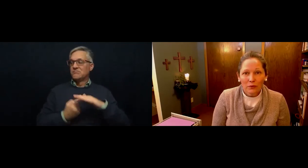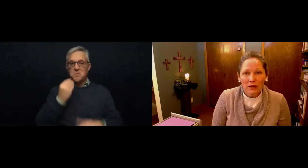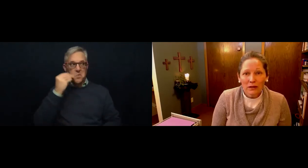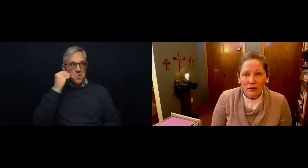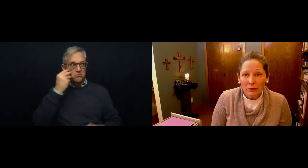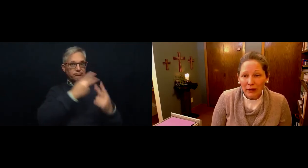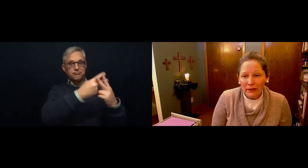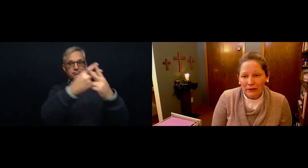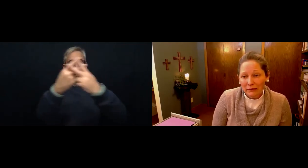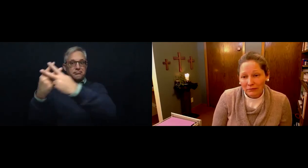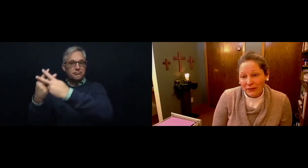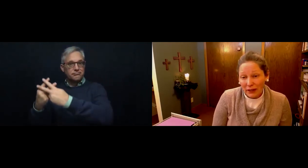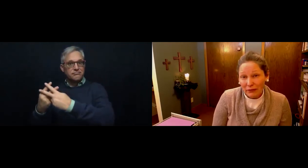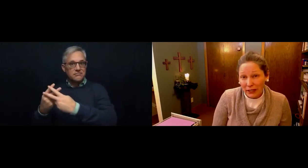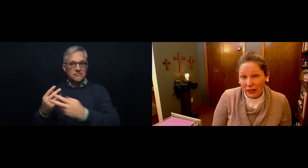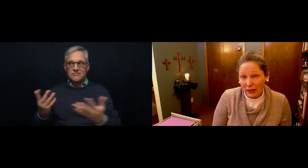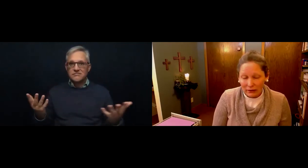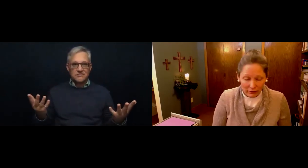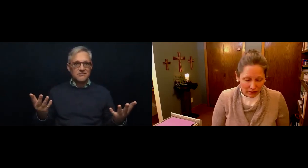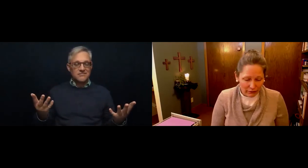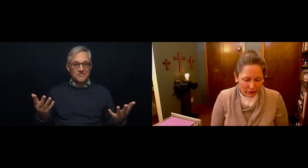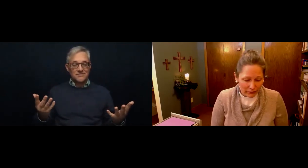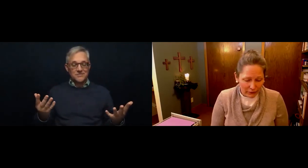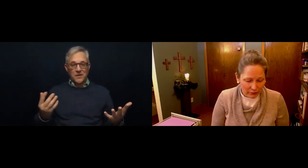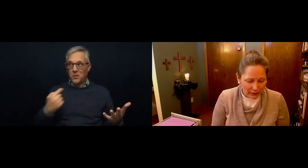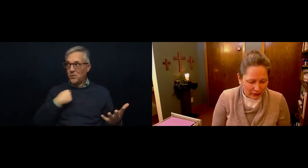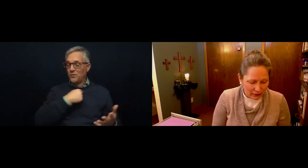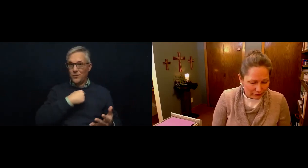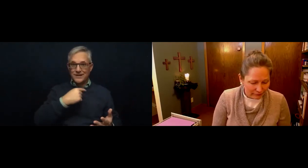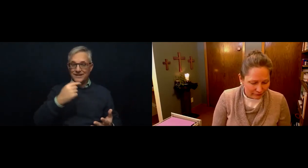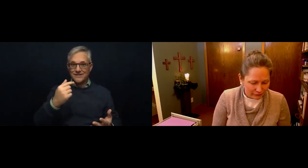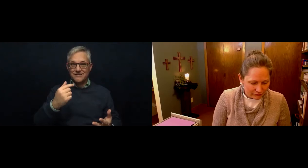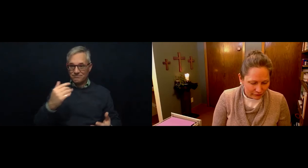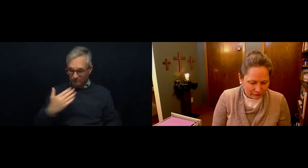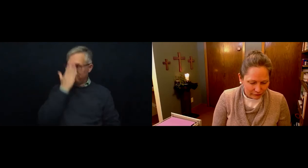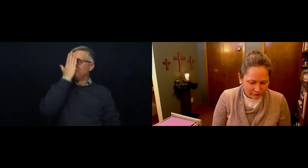So we are reminded every day of our vulnerability.